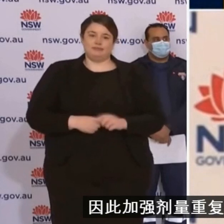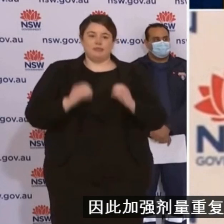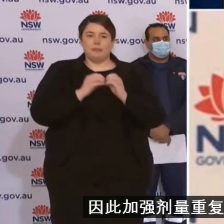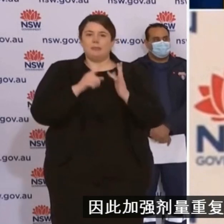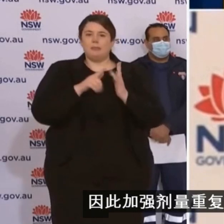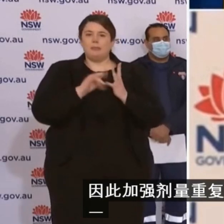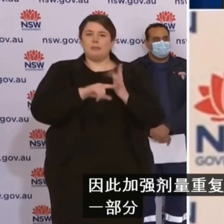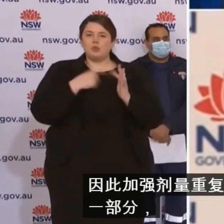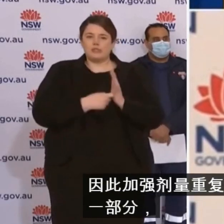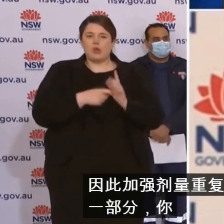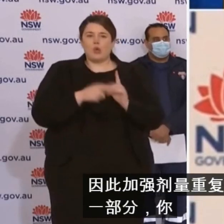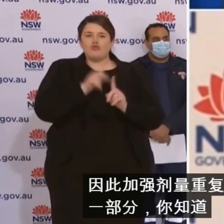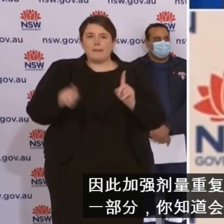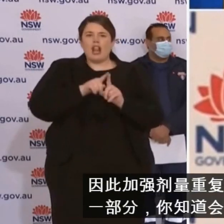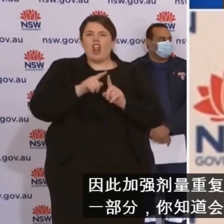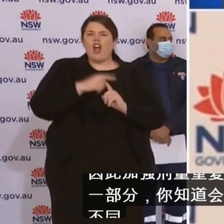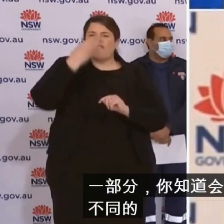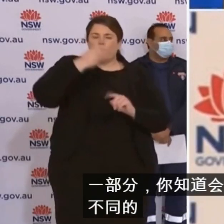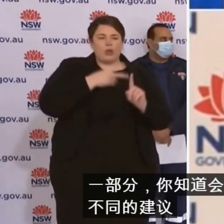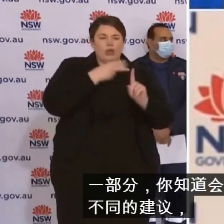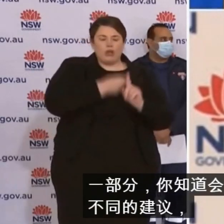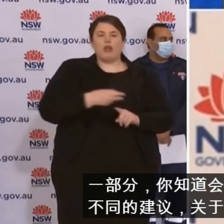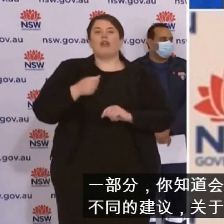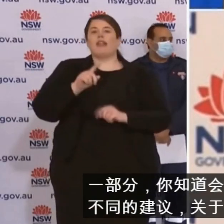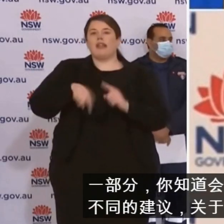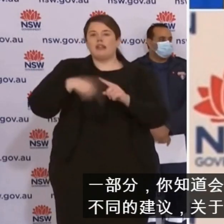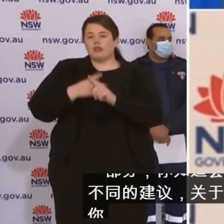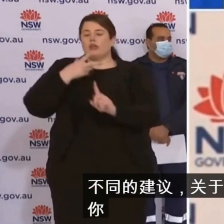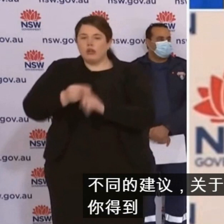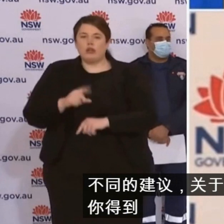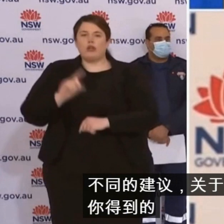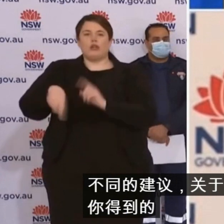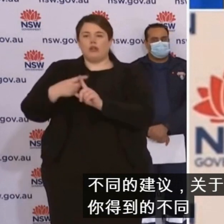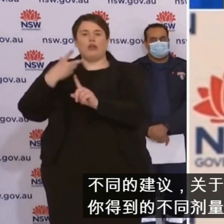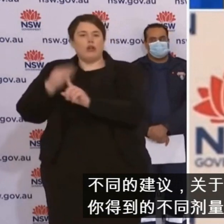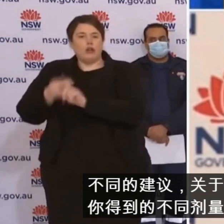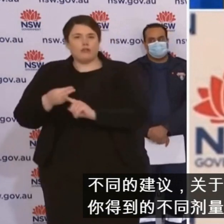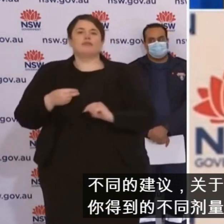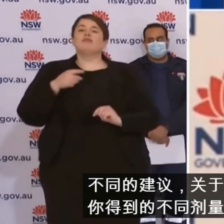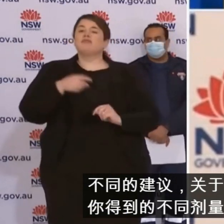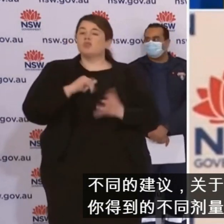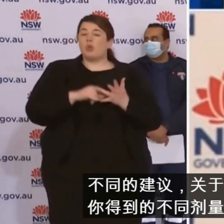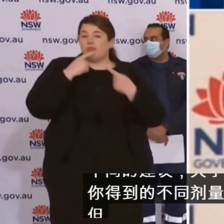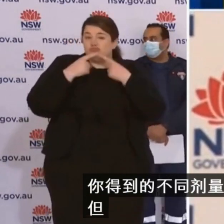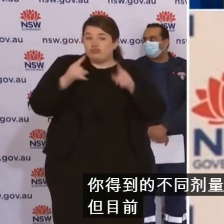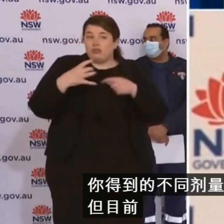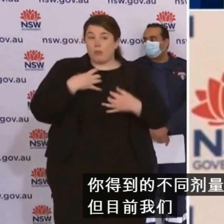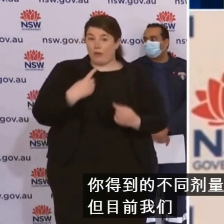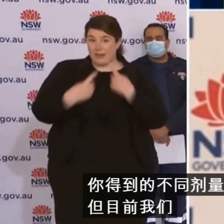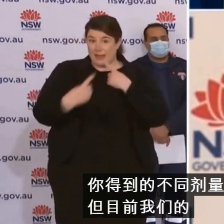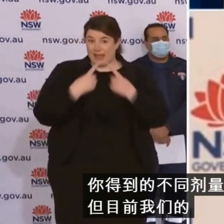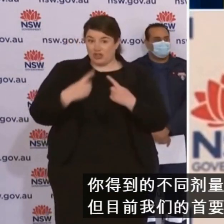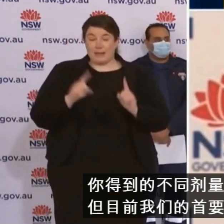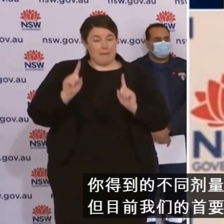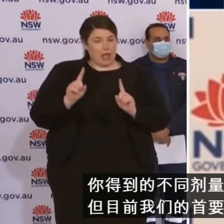repeat doses will be part of it. You know, there'll be different advice about different schedules, which doses you get. But at the